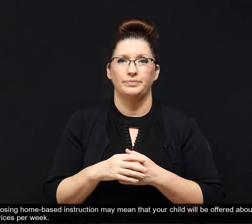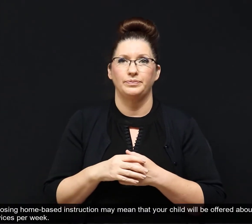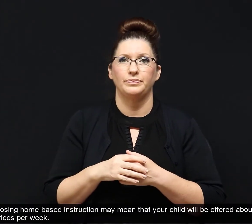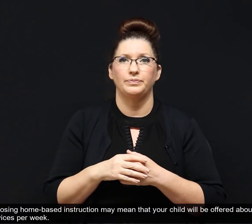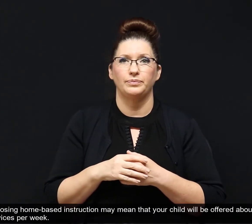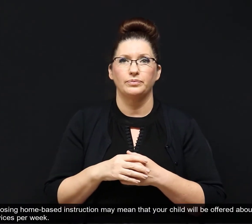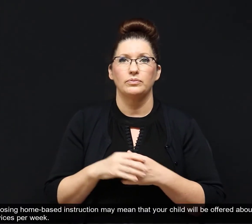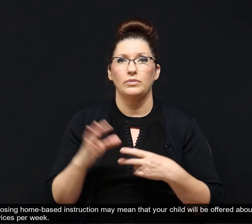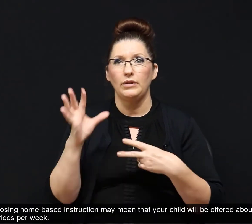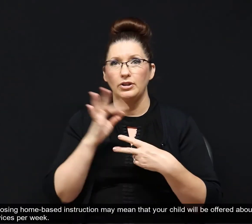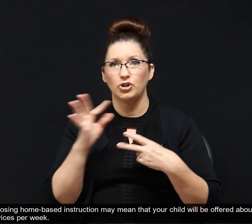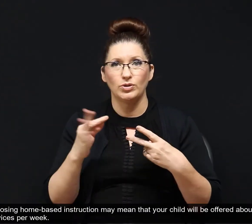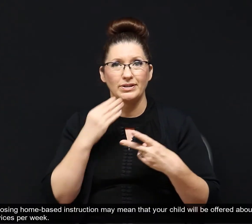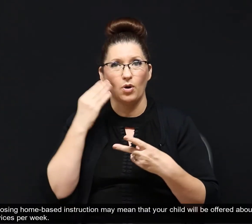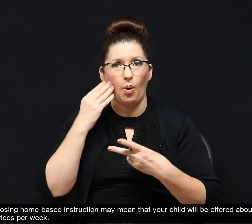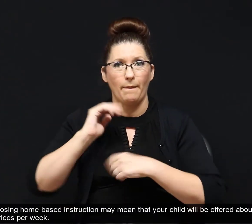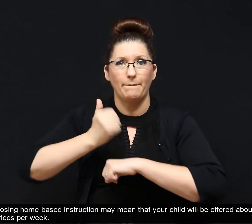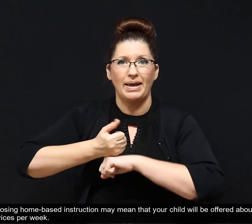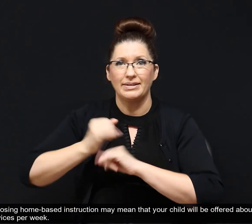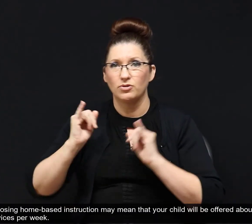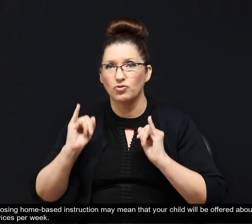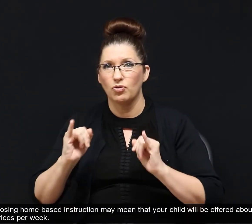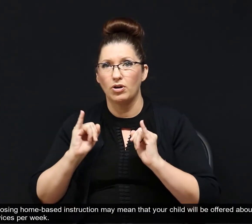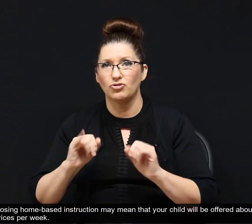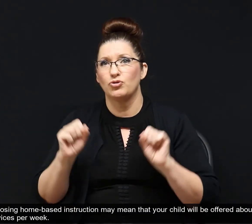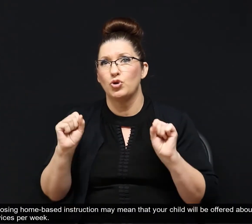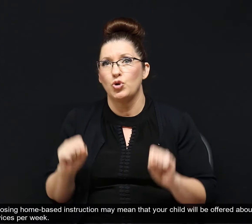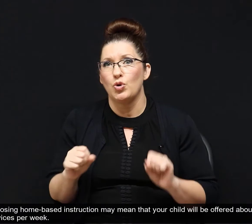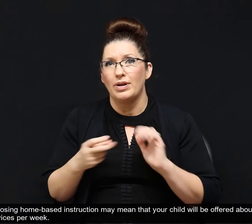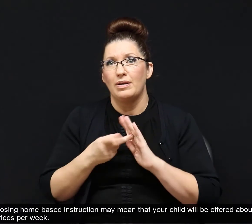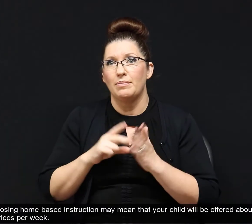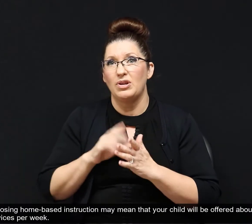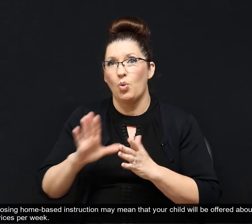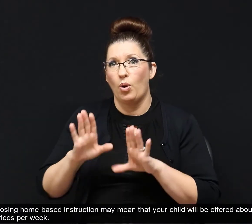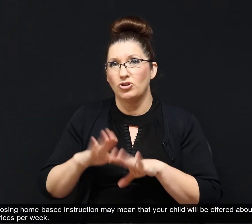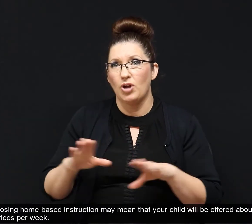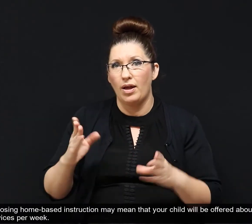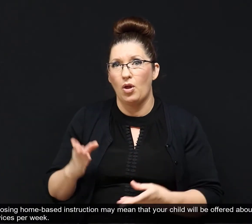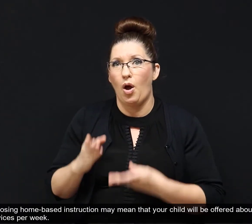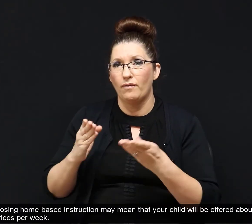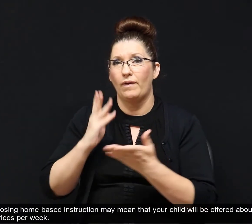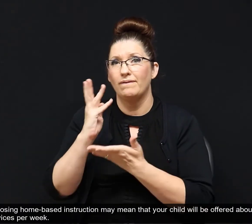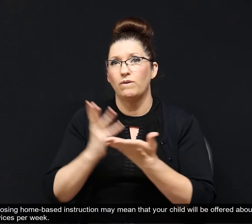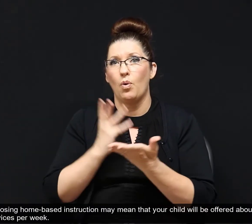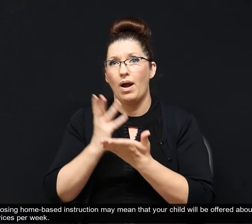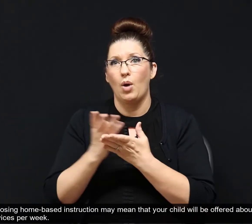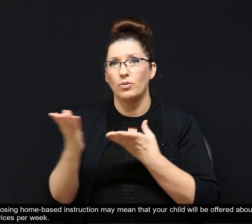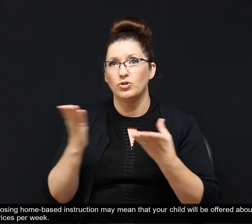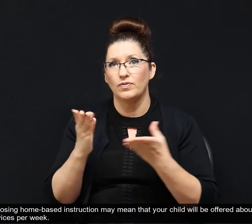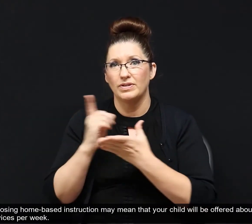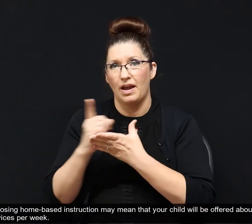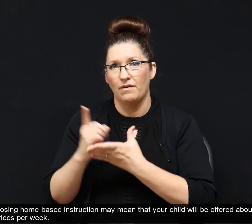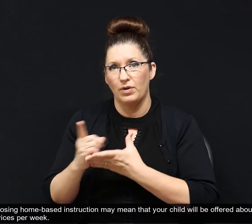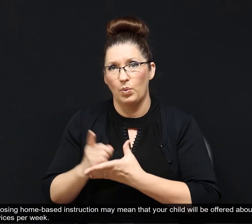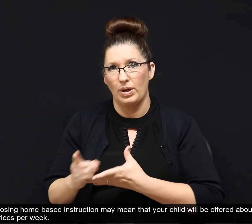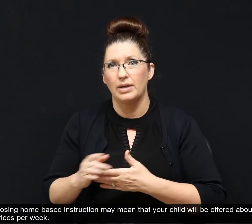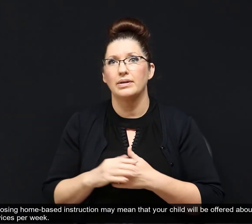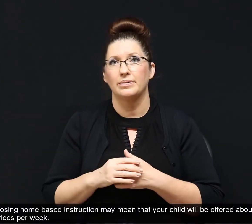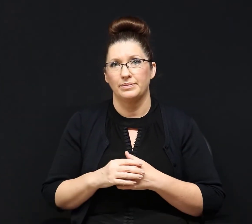Choosing home-based instruction may mean that your child will be offered about 4 hours of services per week. If